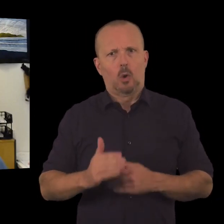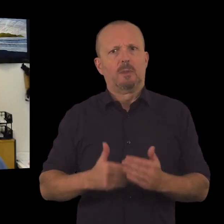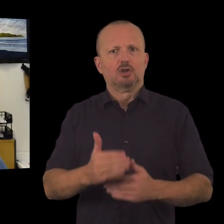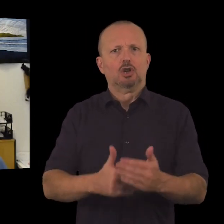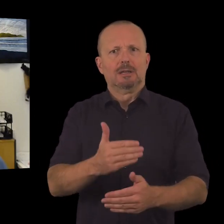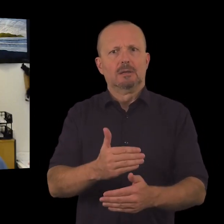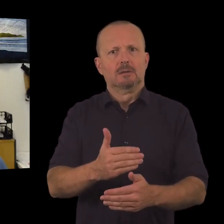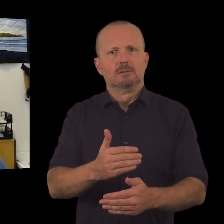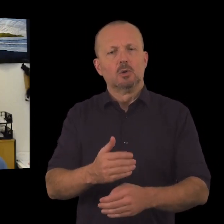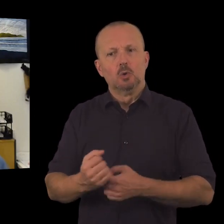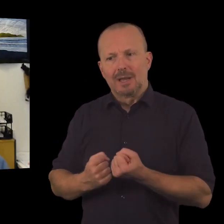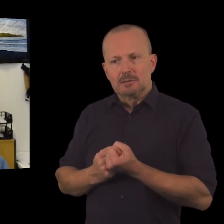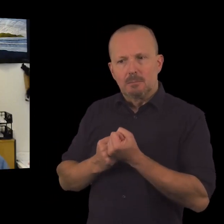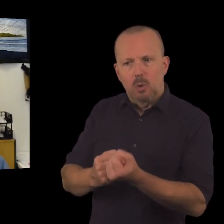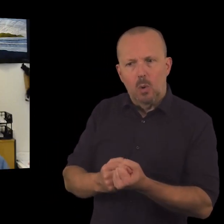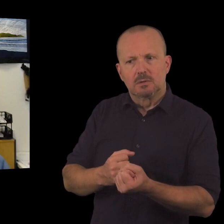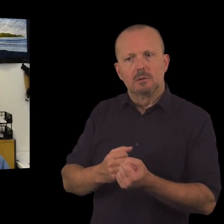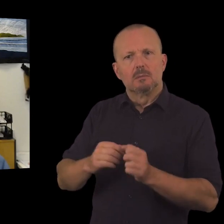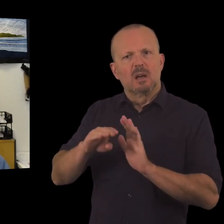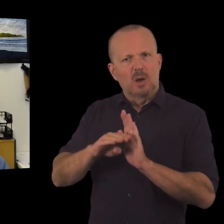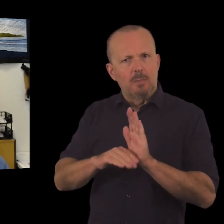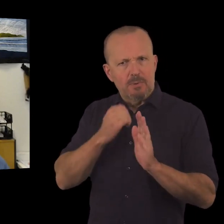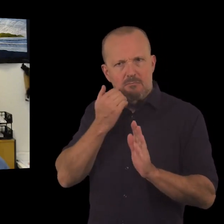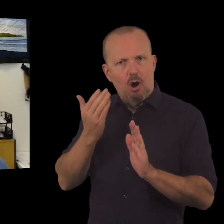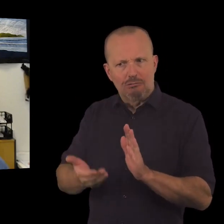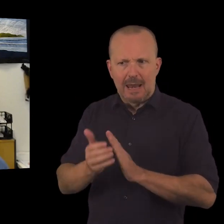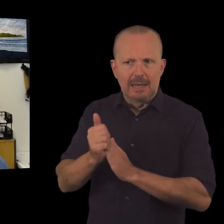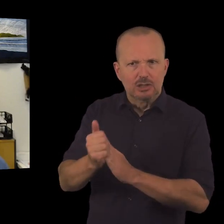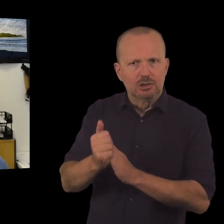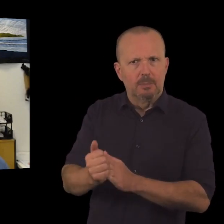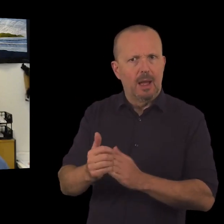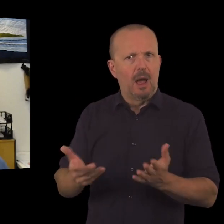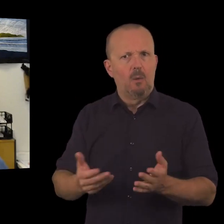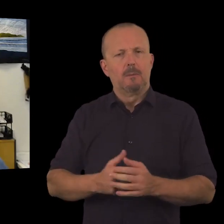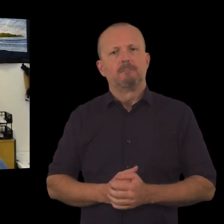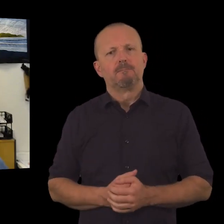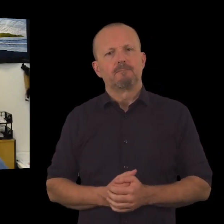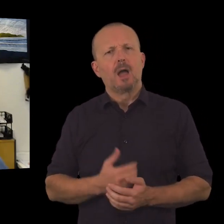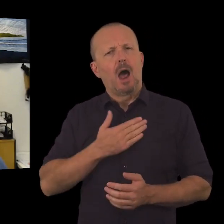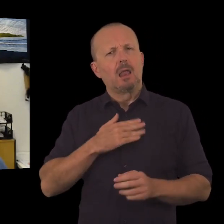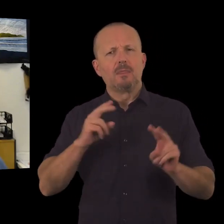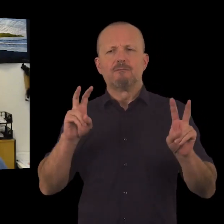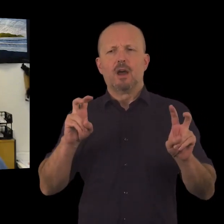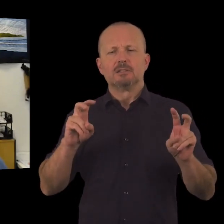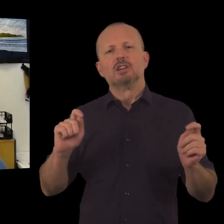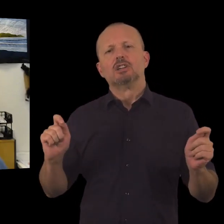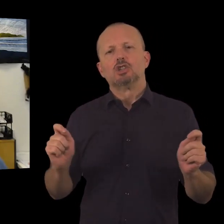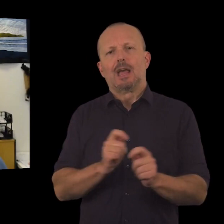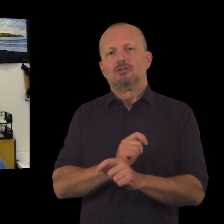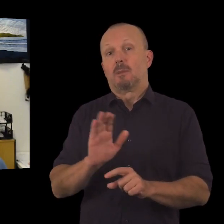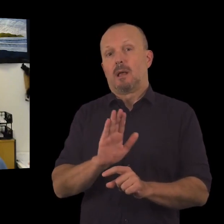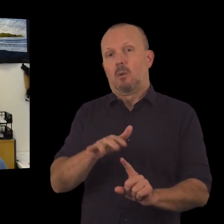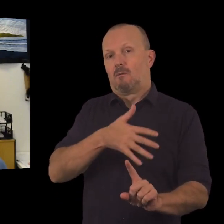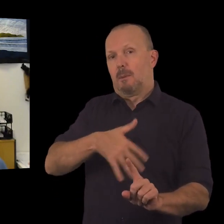Māori and get fairer outcomes. I liked the term changing the colour of the background.